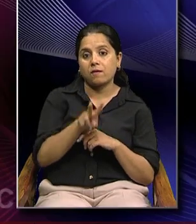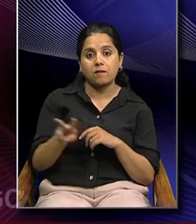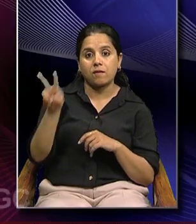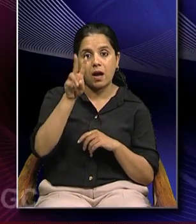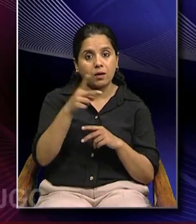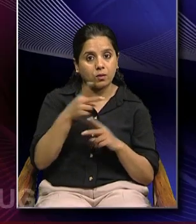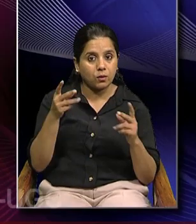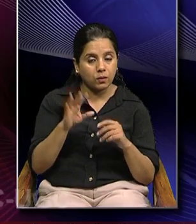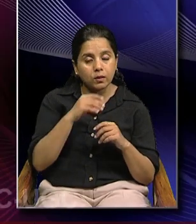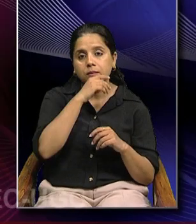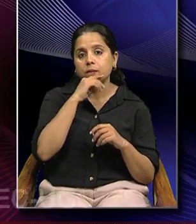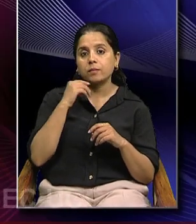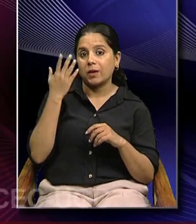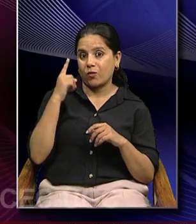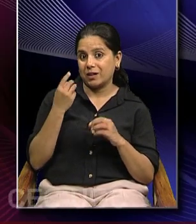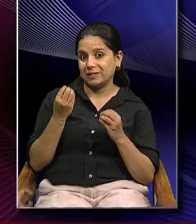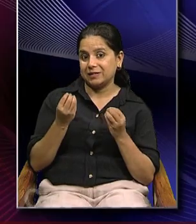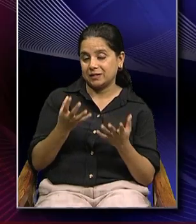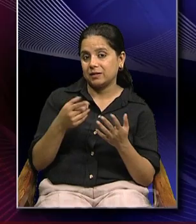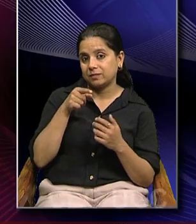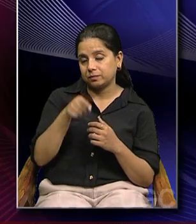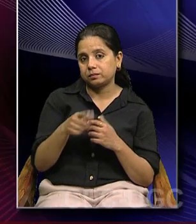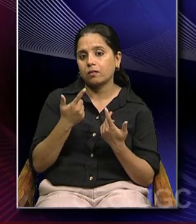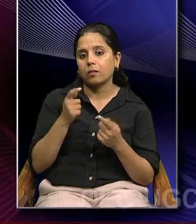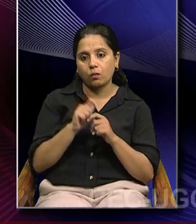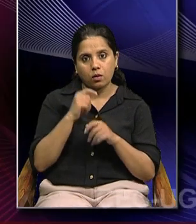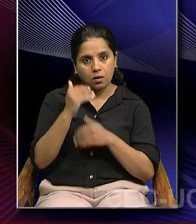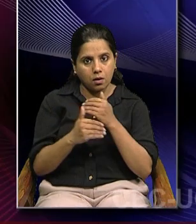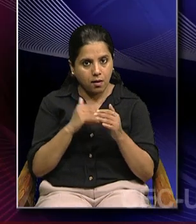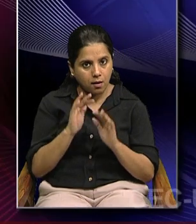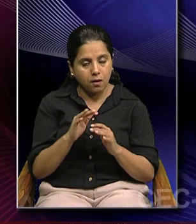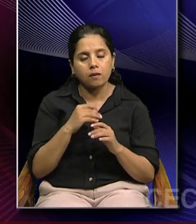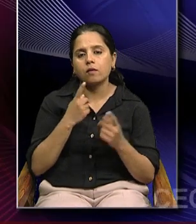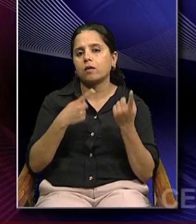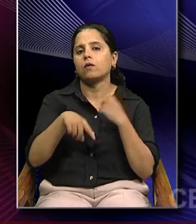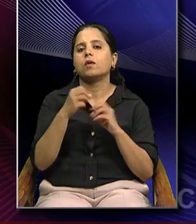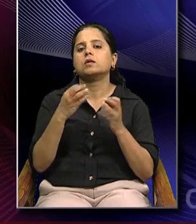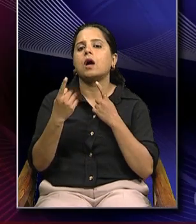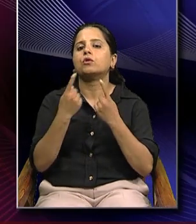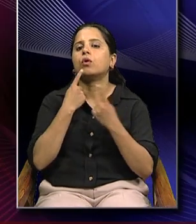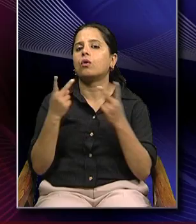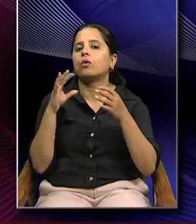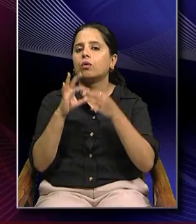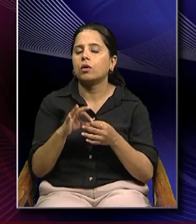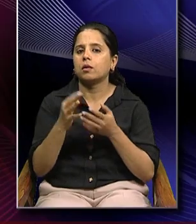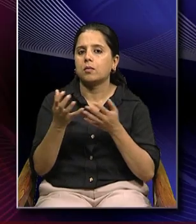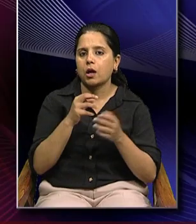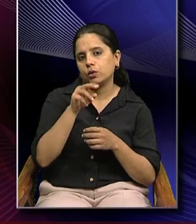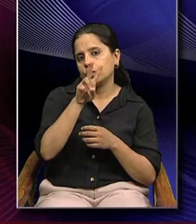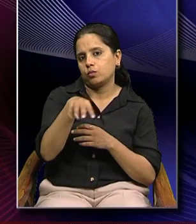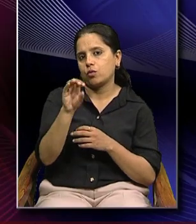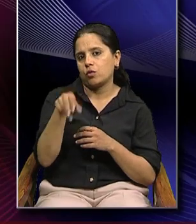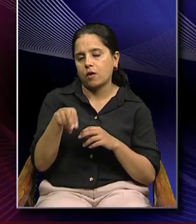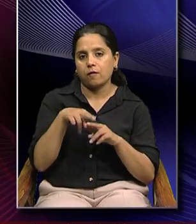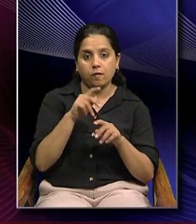proposition, earlier initially it was functional only, then we started talking about in marketing 2.0